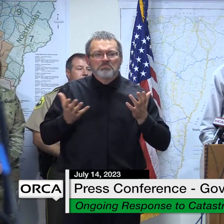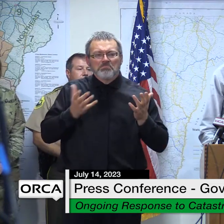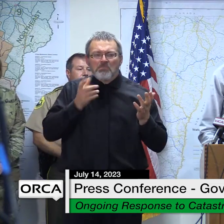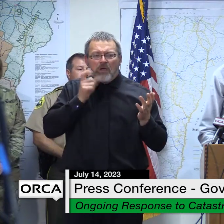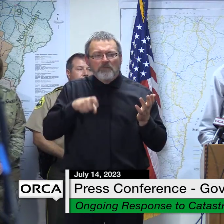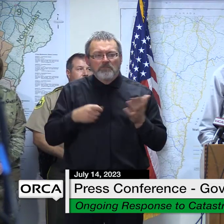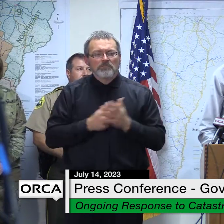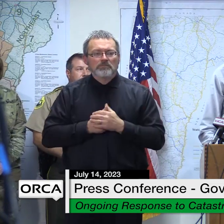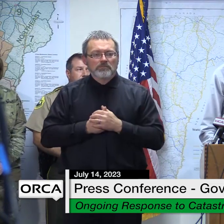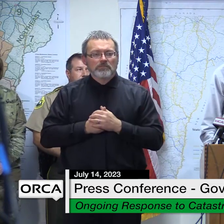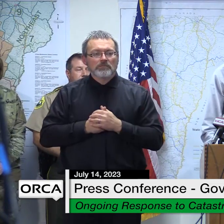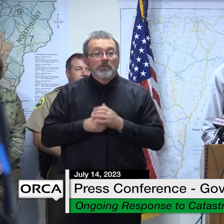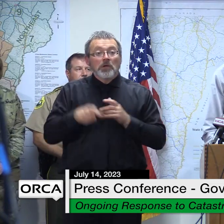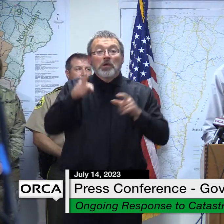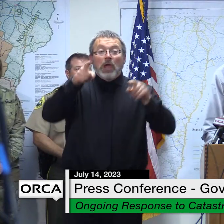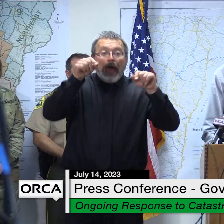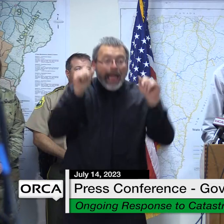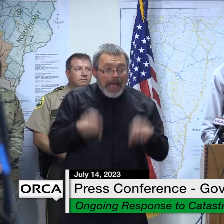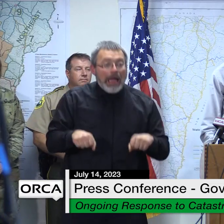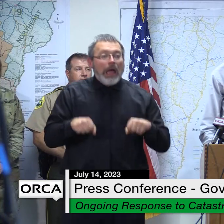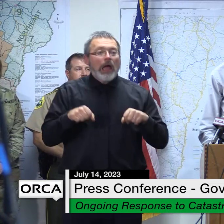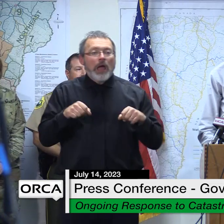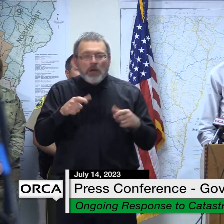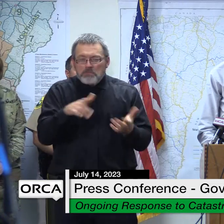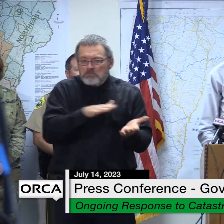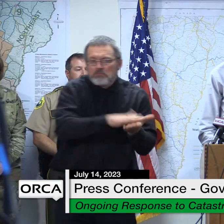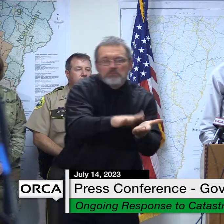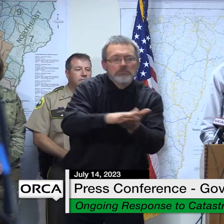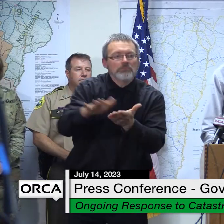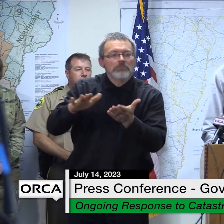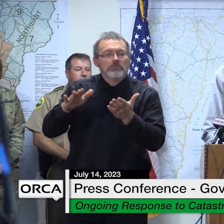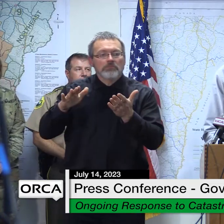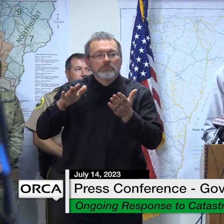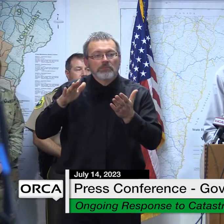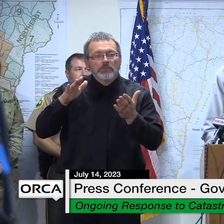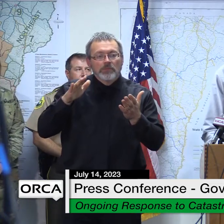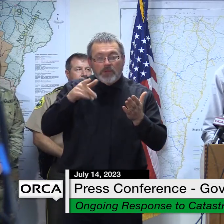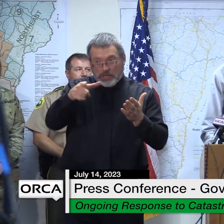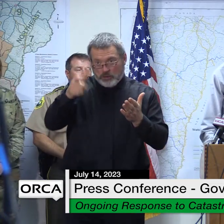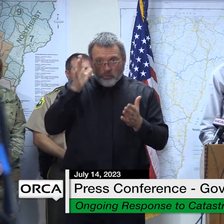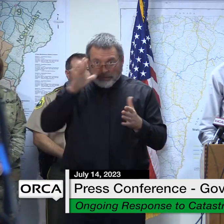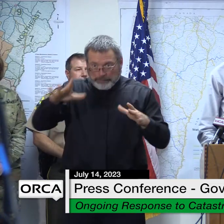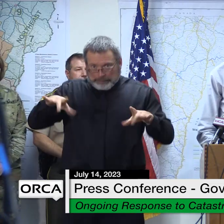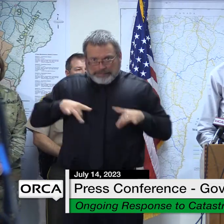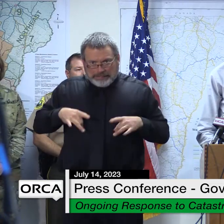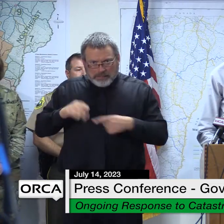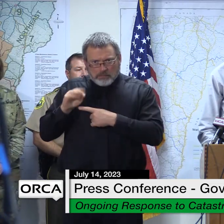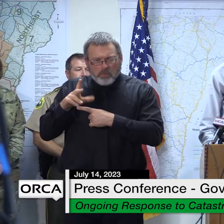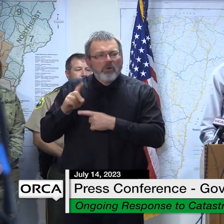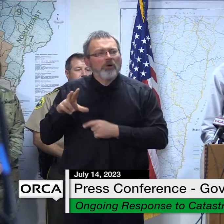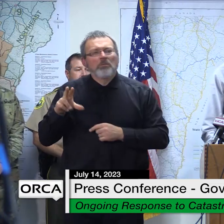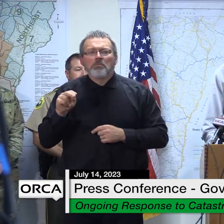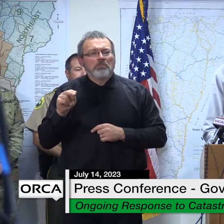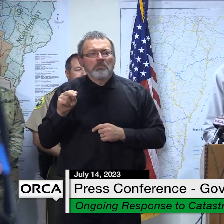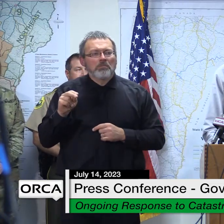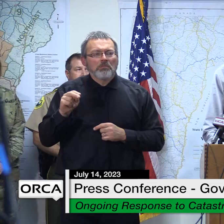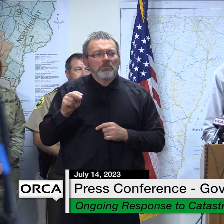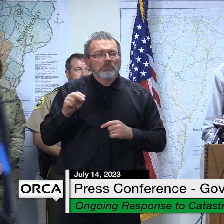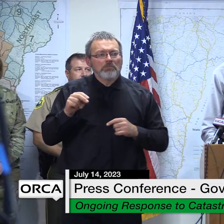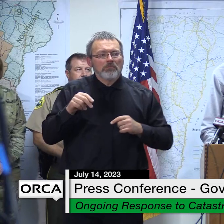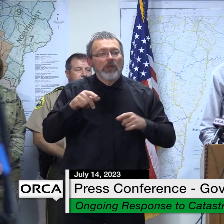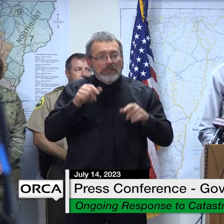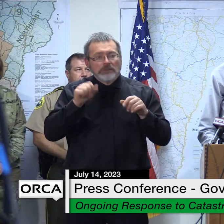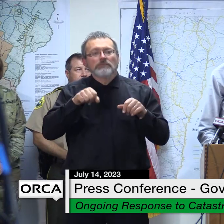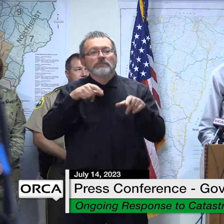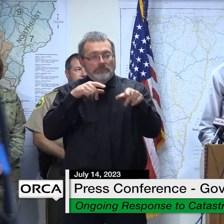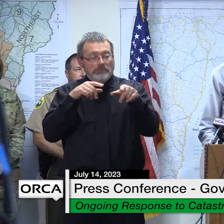not absorb water using soap and water. But other materials like fabrics and cushions will probably